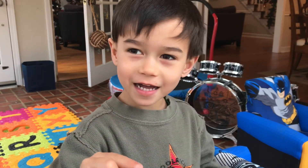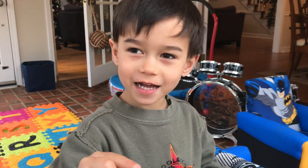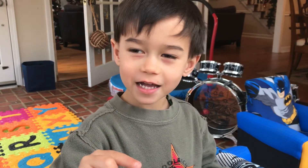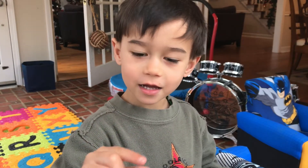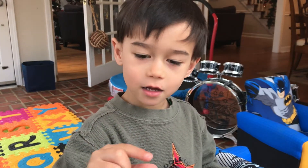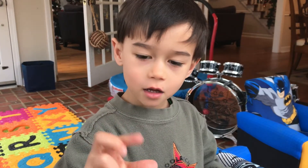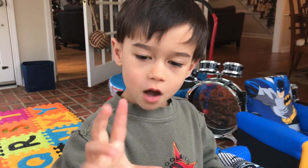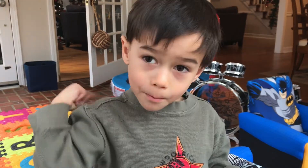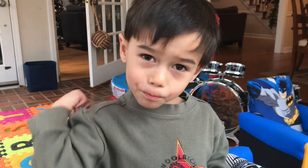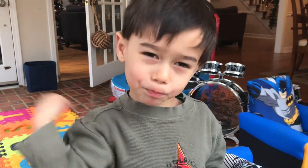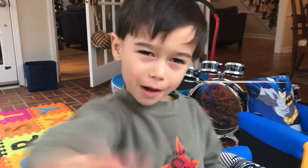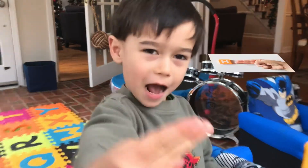H?